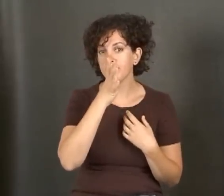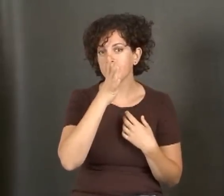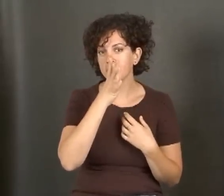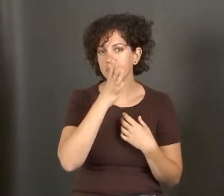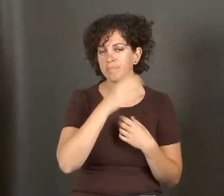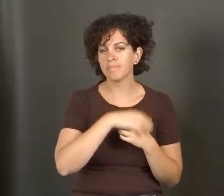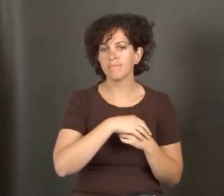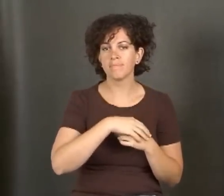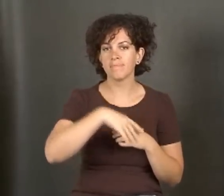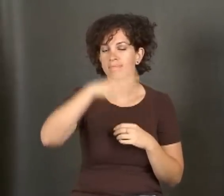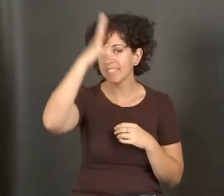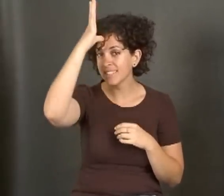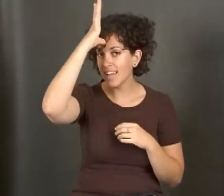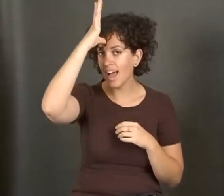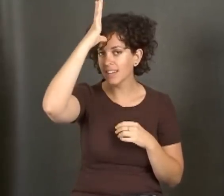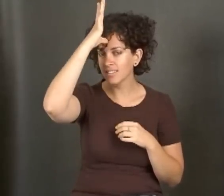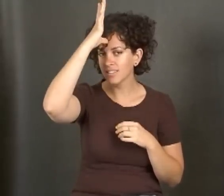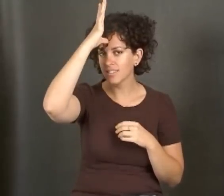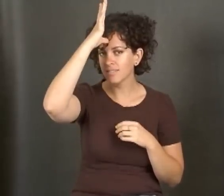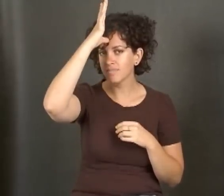mom, dad.